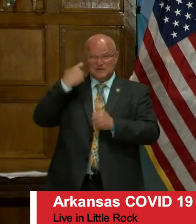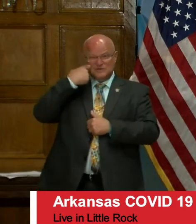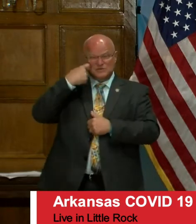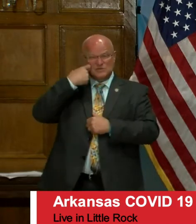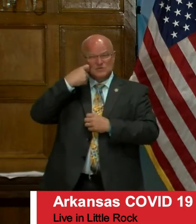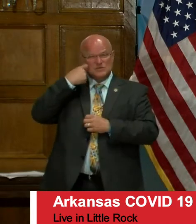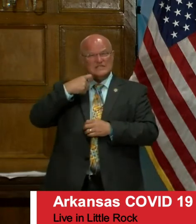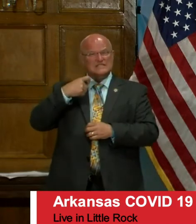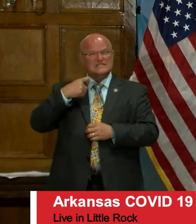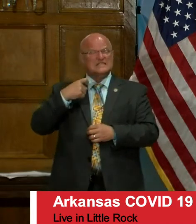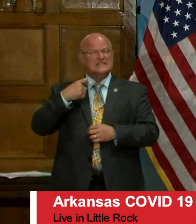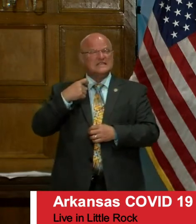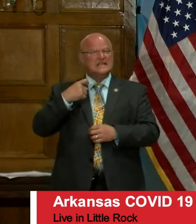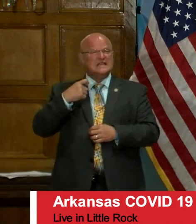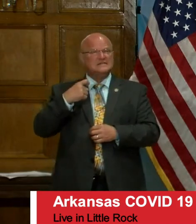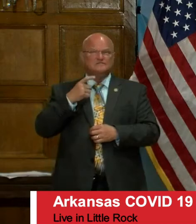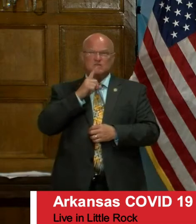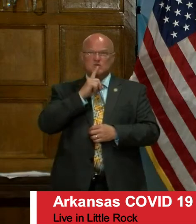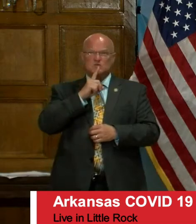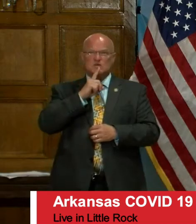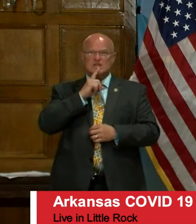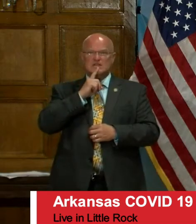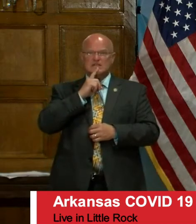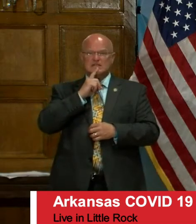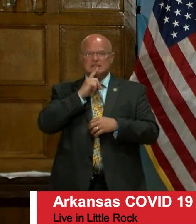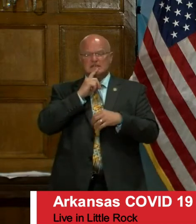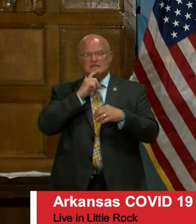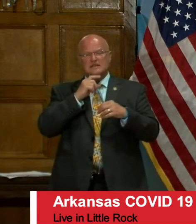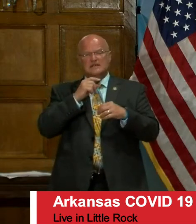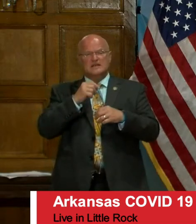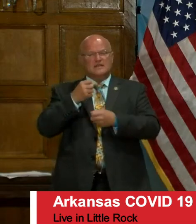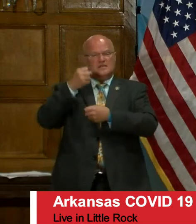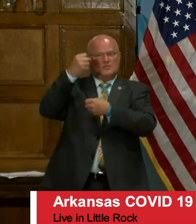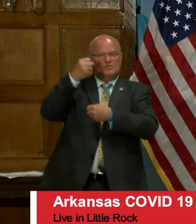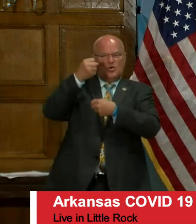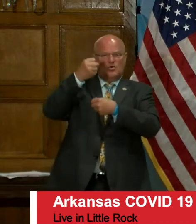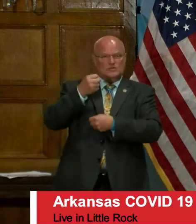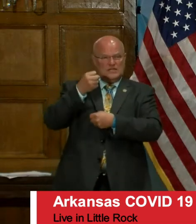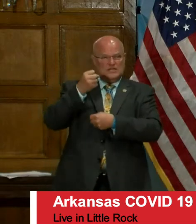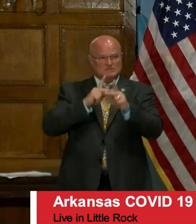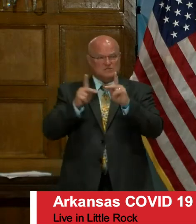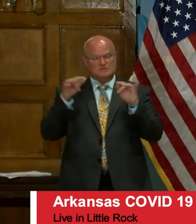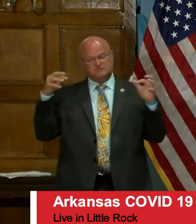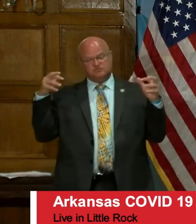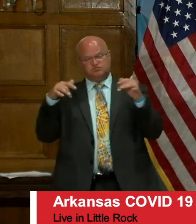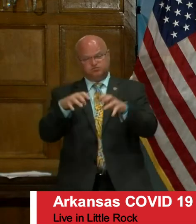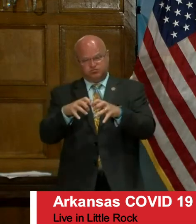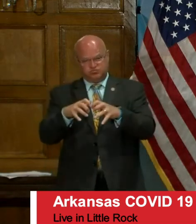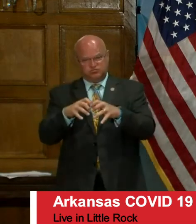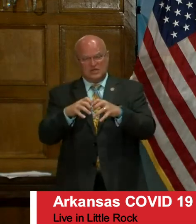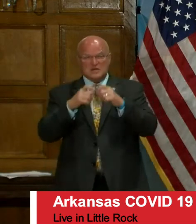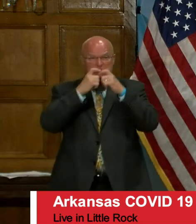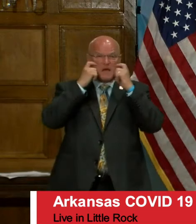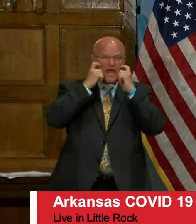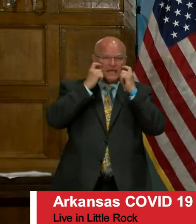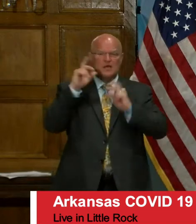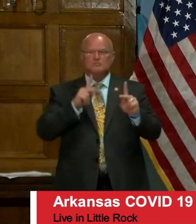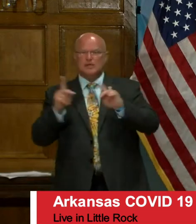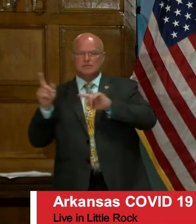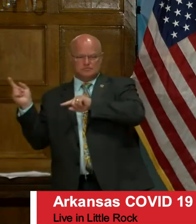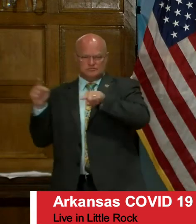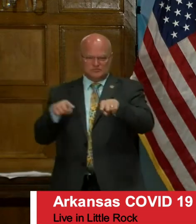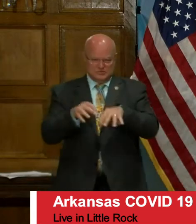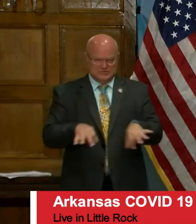recent really mass gatherings of the protests demonstrated that. People said, we're going to get out, this